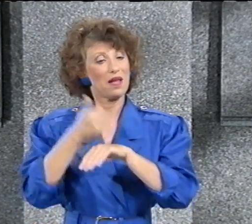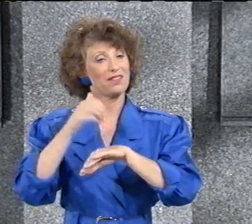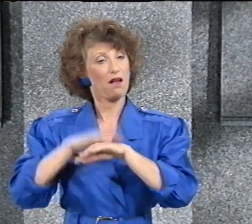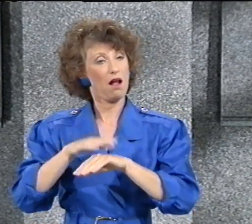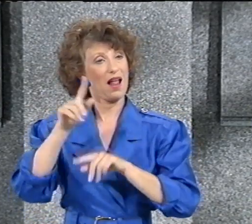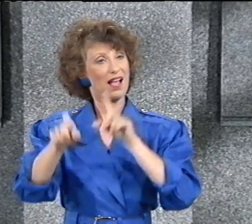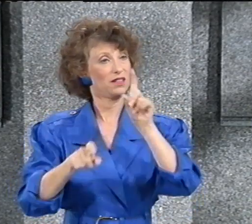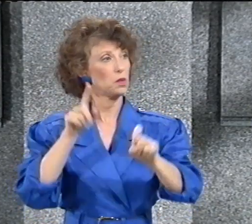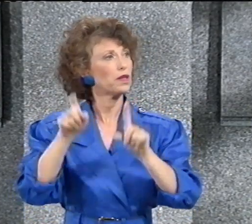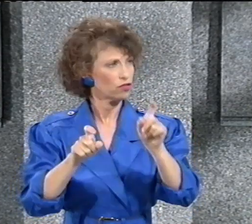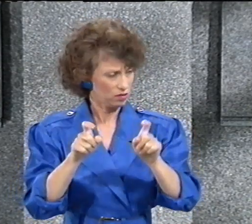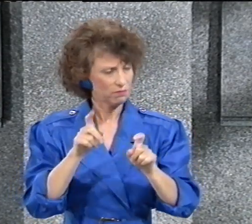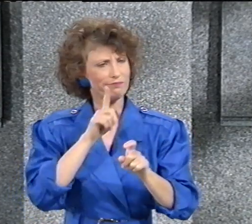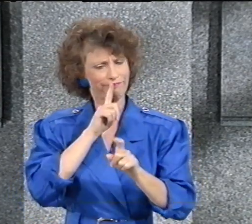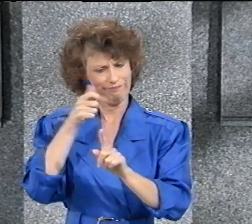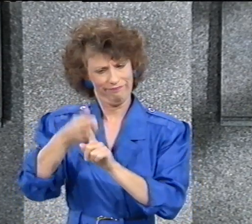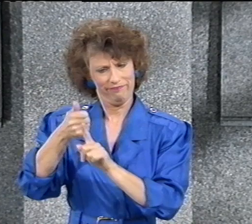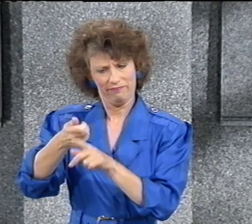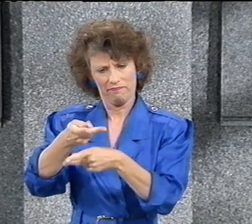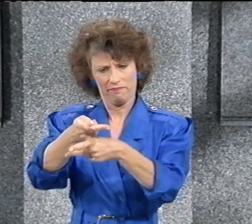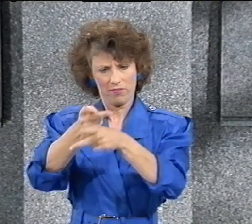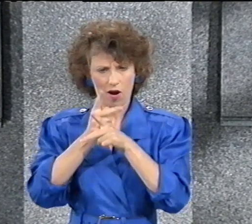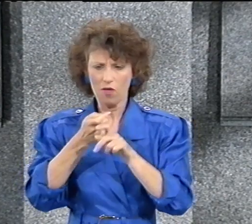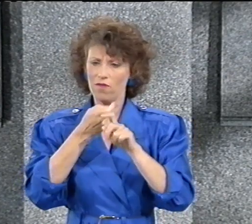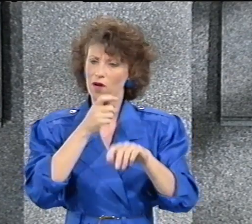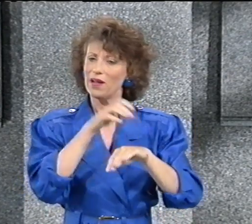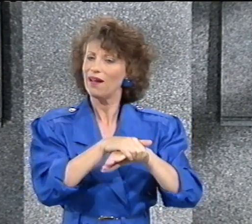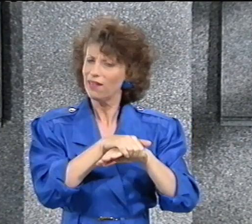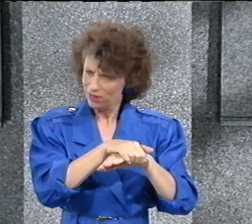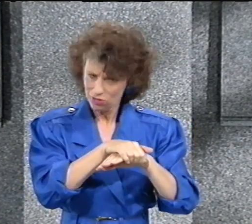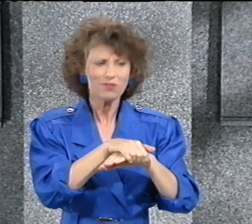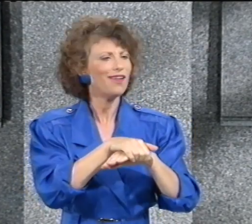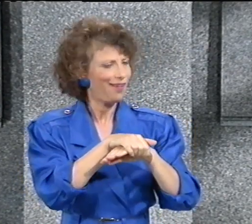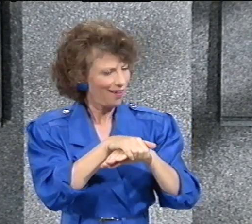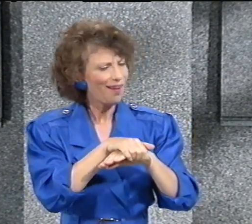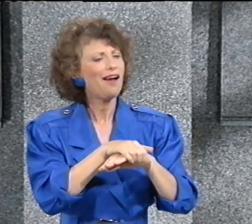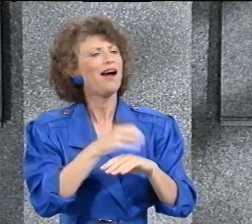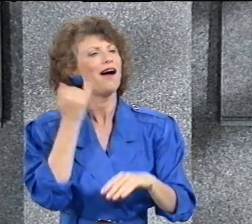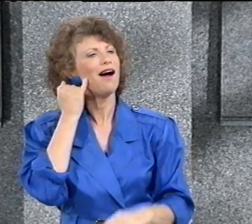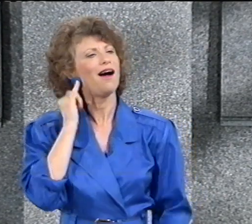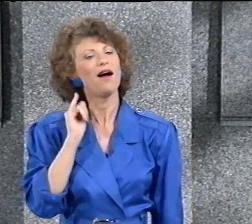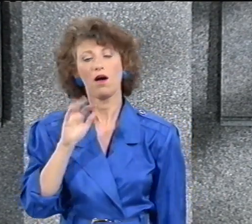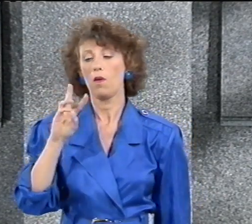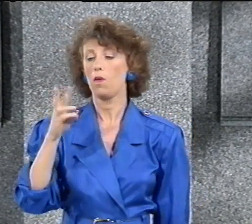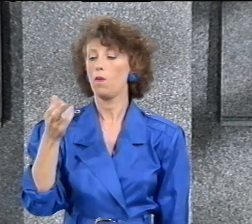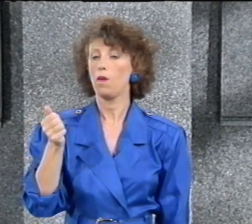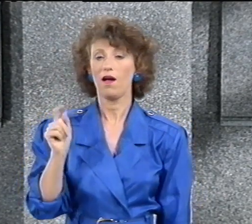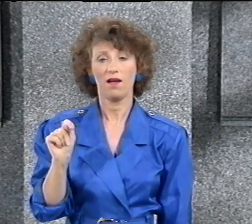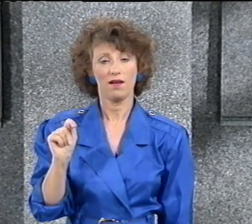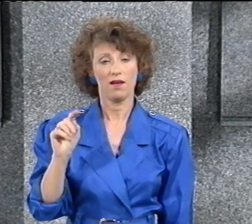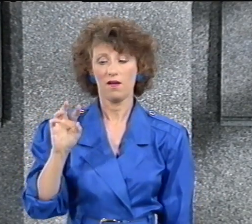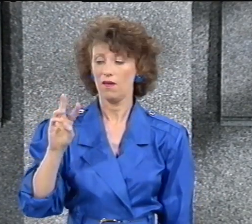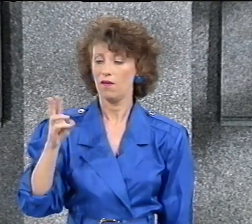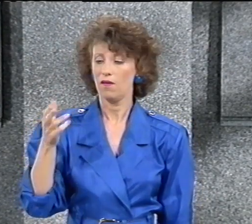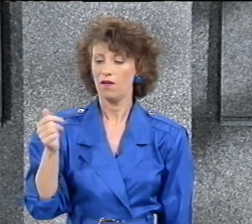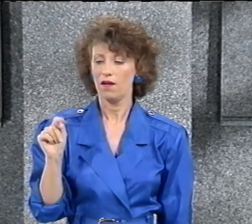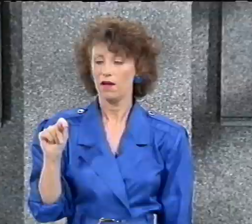Some question words are borrowed from English. For example, we have two different loan signs for